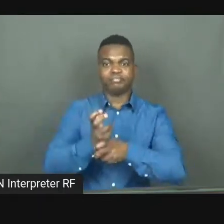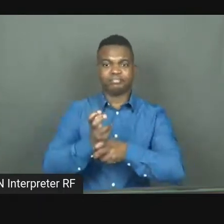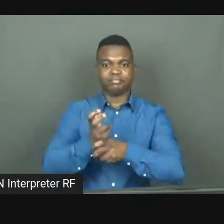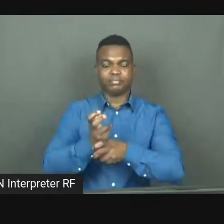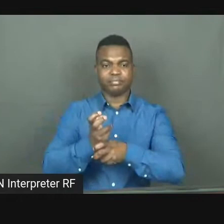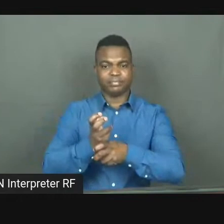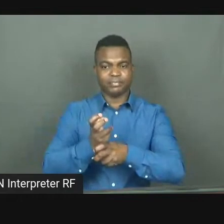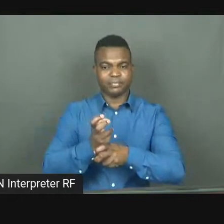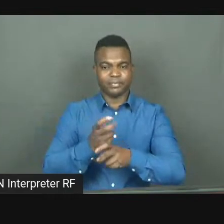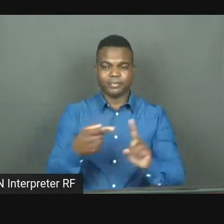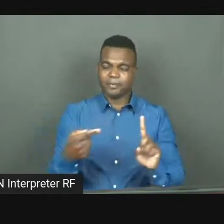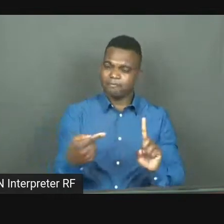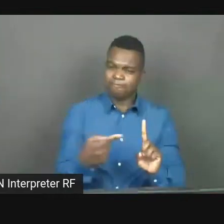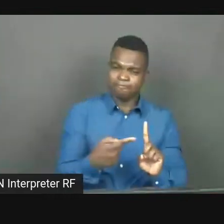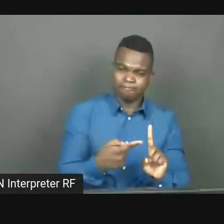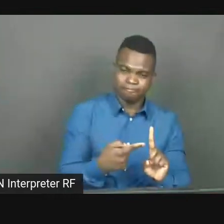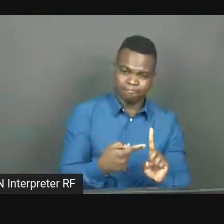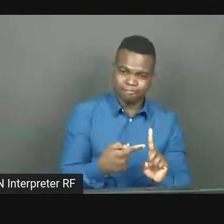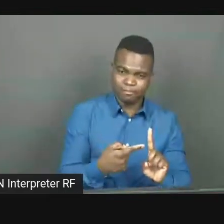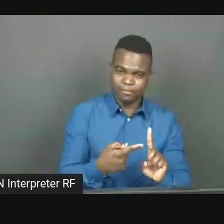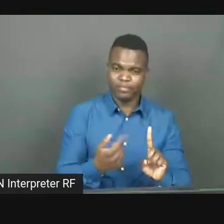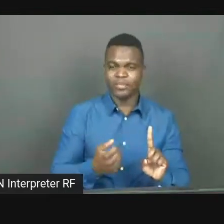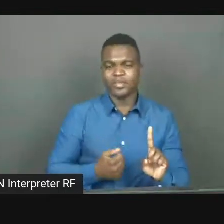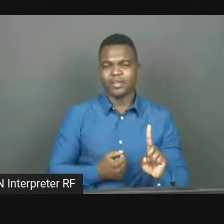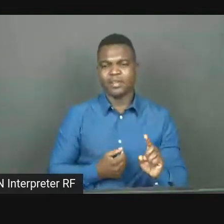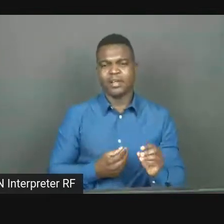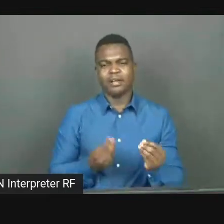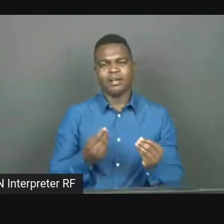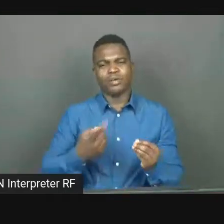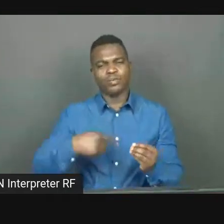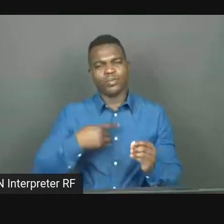overwhelming challenges that you are now facing?